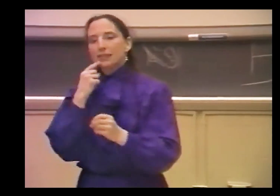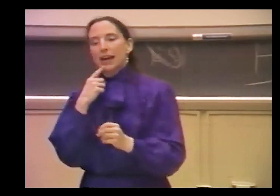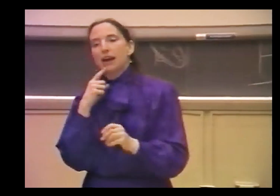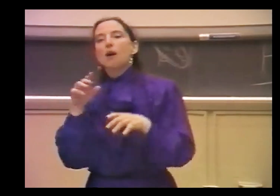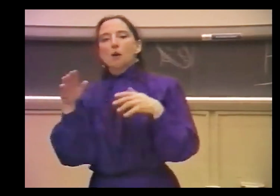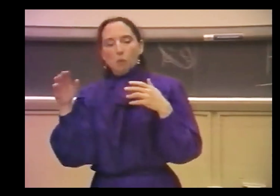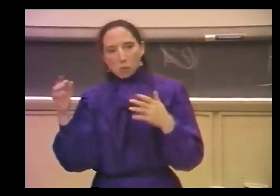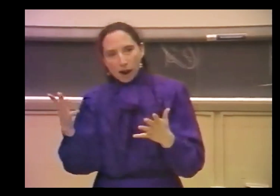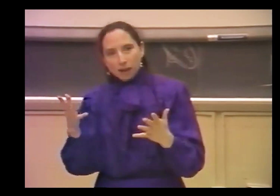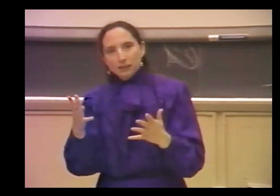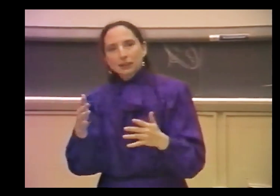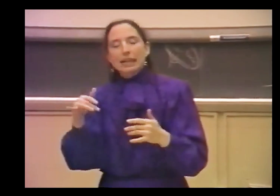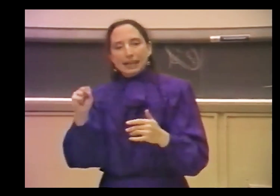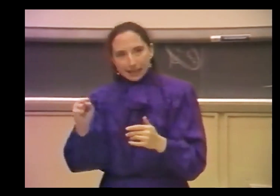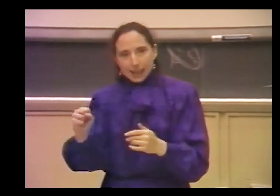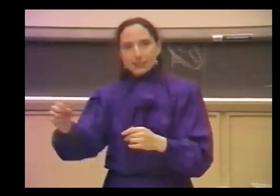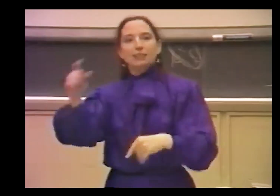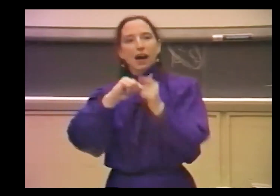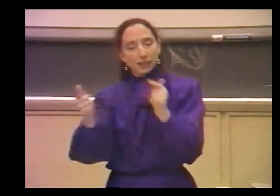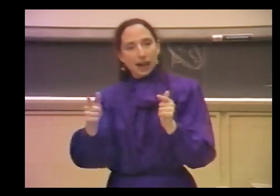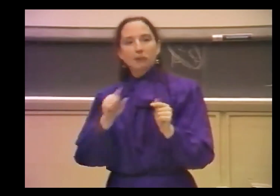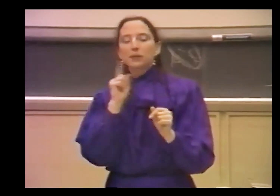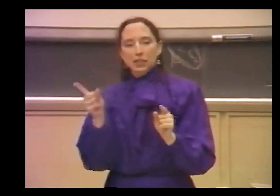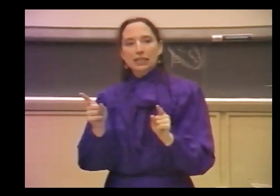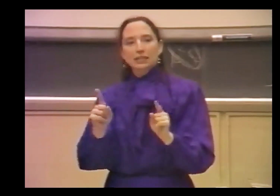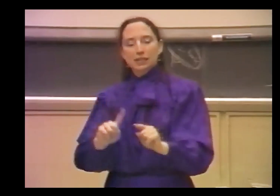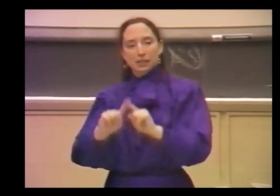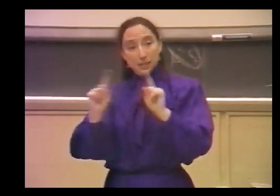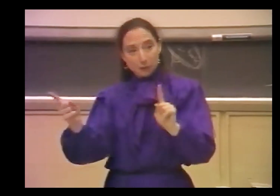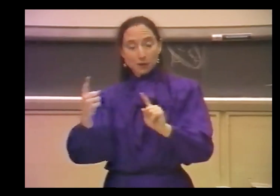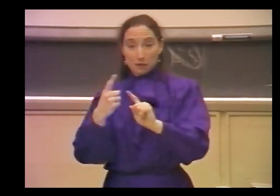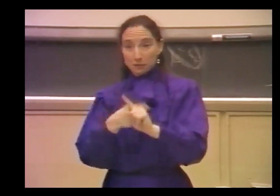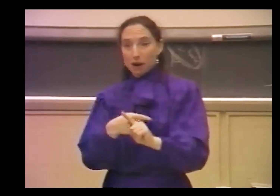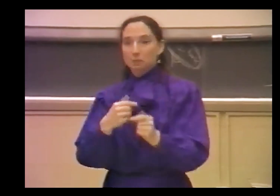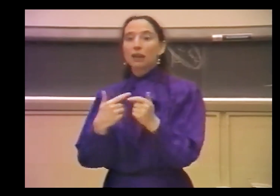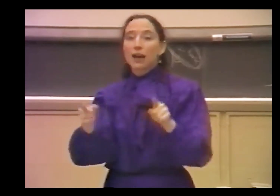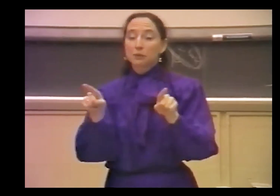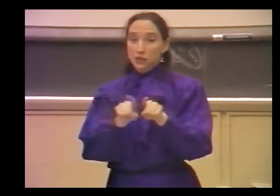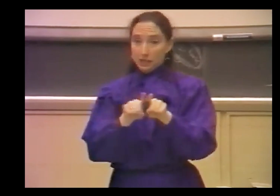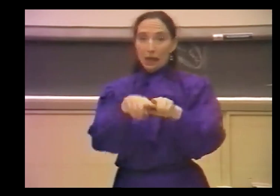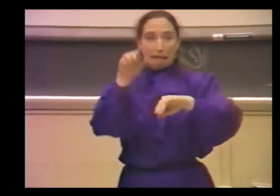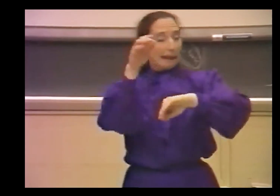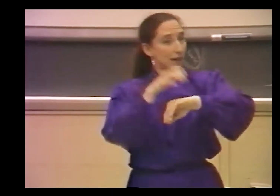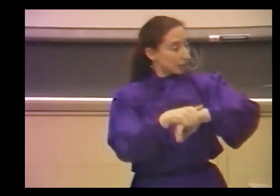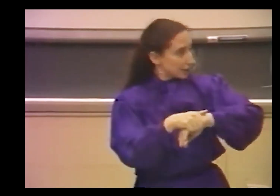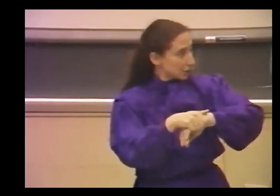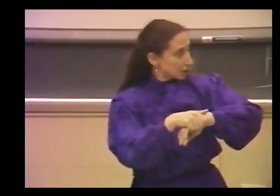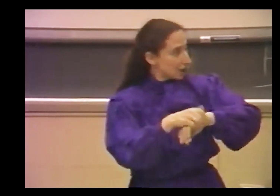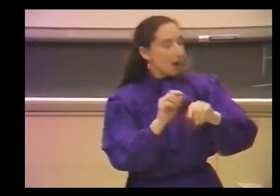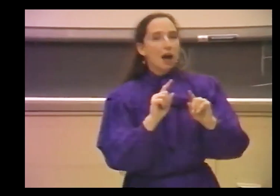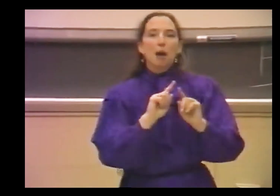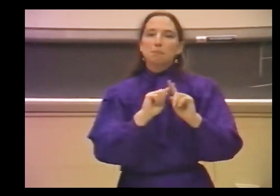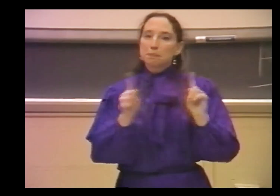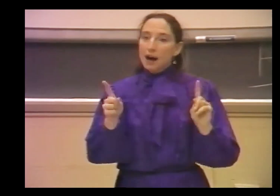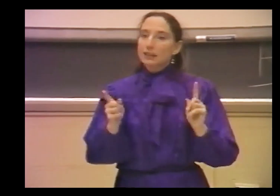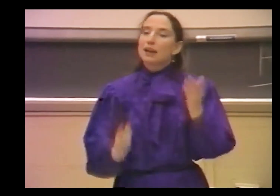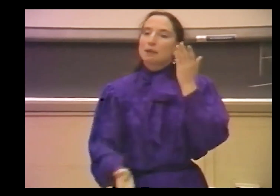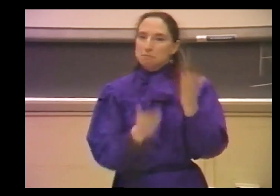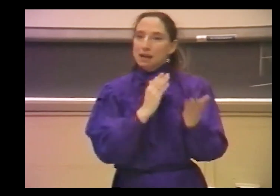say, well, yes, sign language is different from languages like English, but